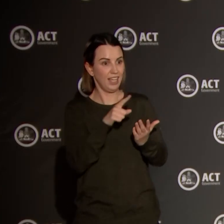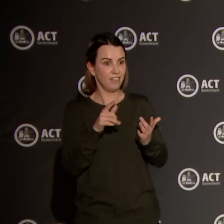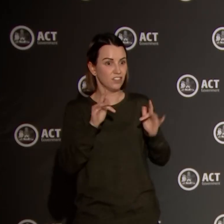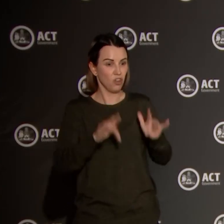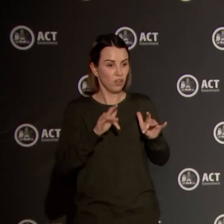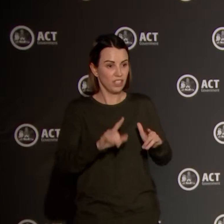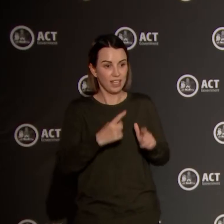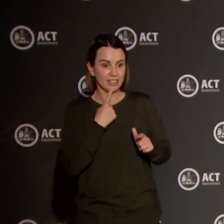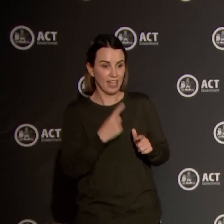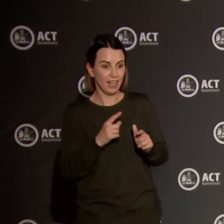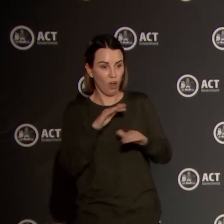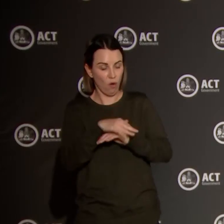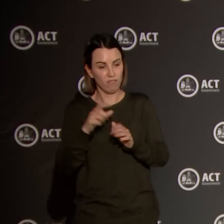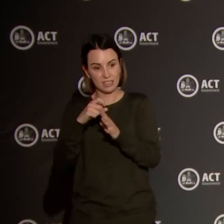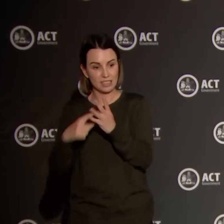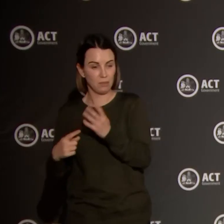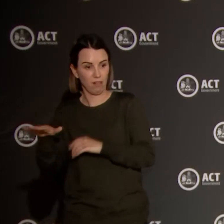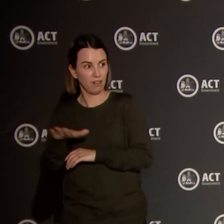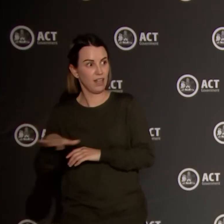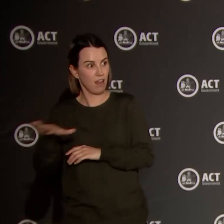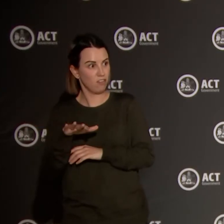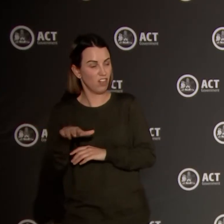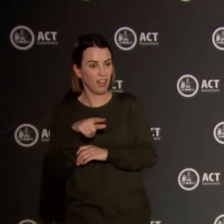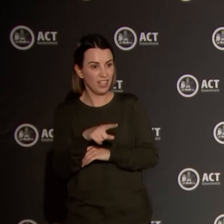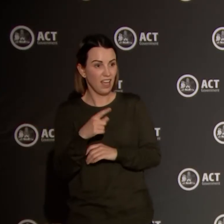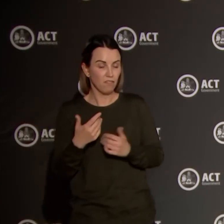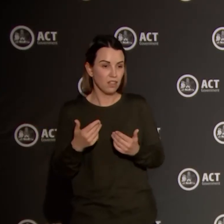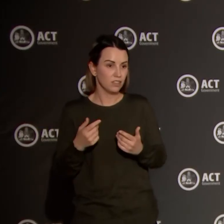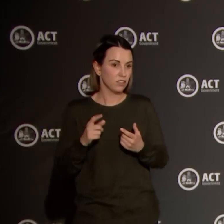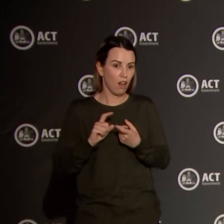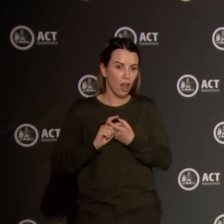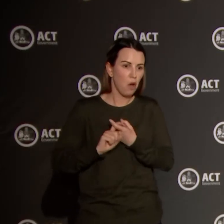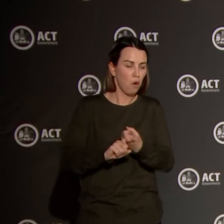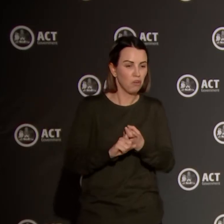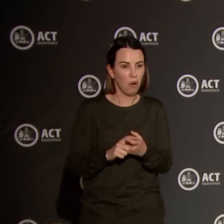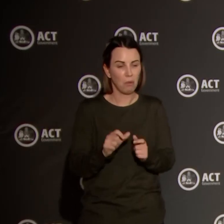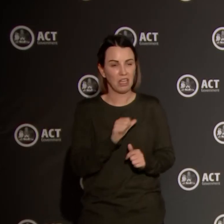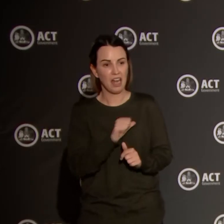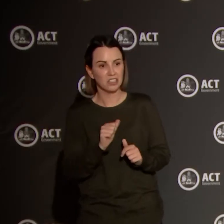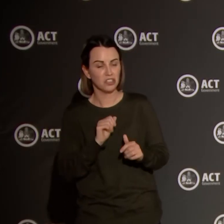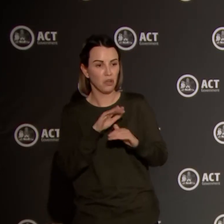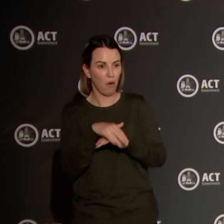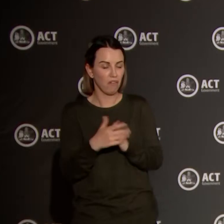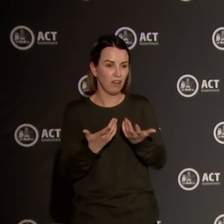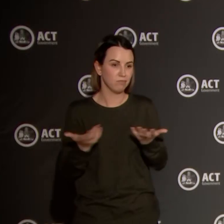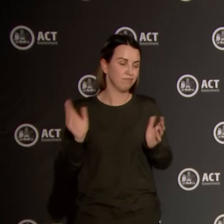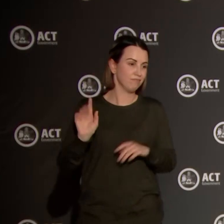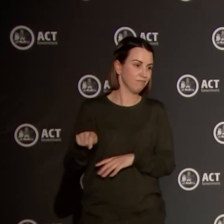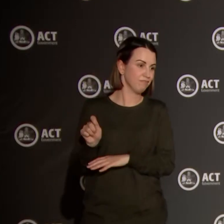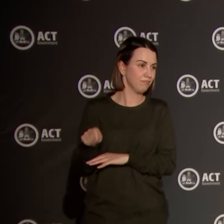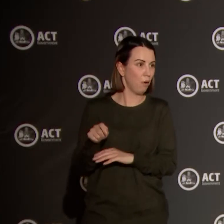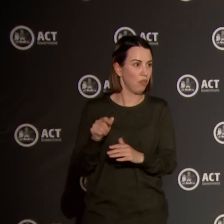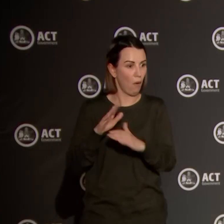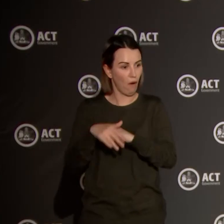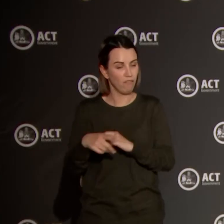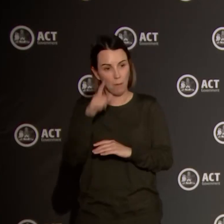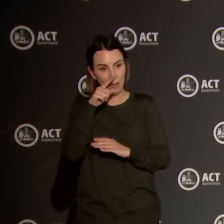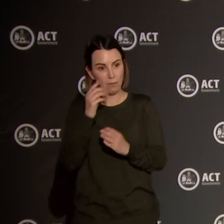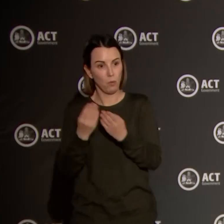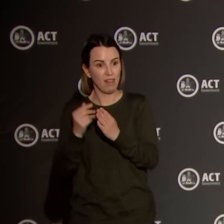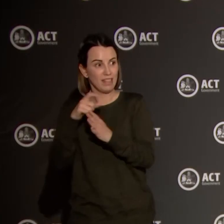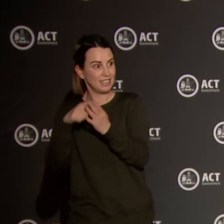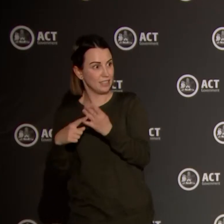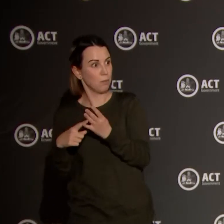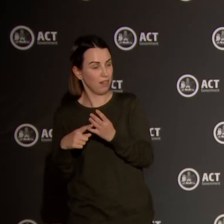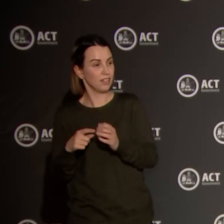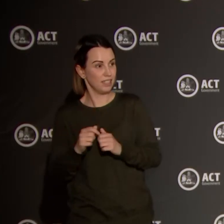This reflects an ongoing attitude to supporting people with disability in response to the COVID-19 pandemic by the Commonwealth